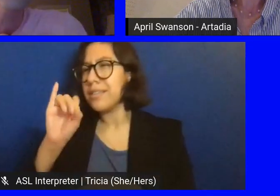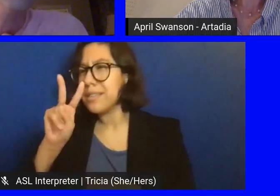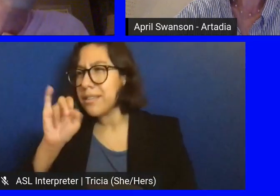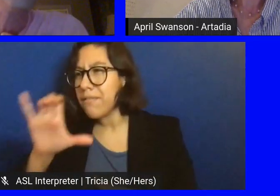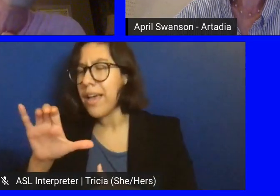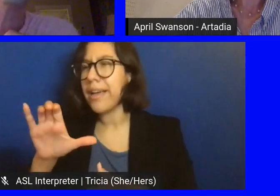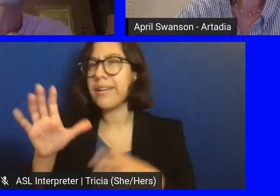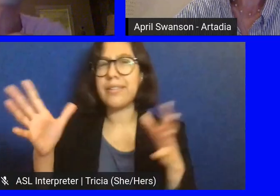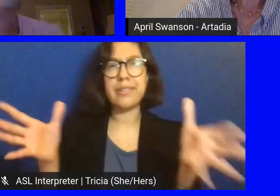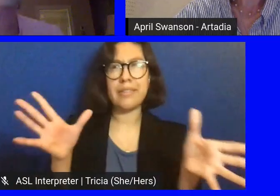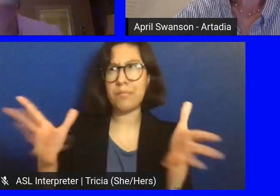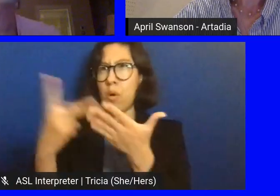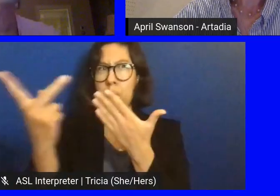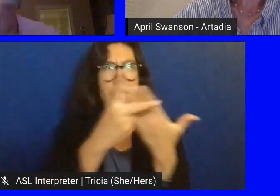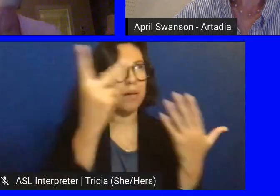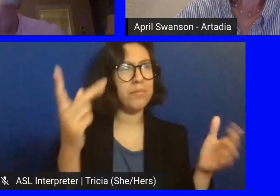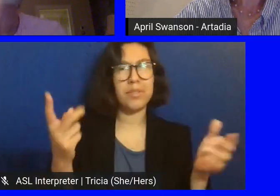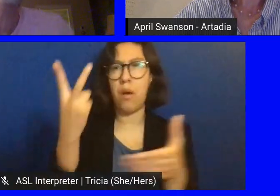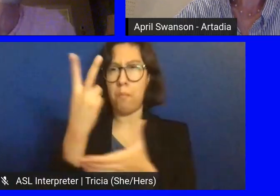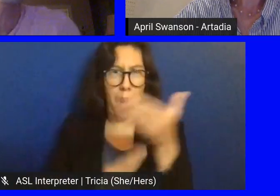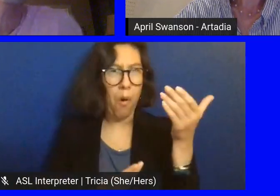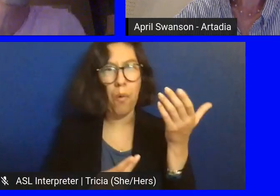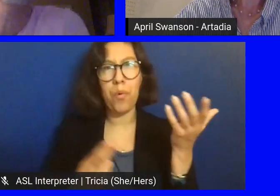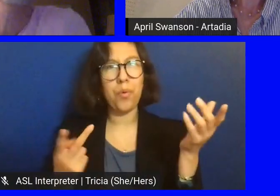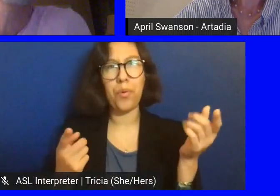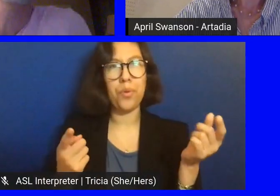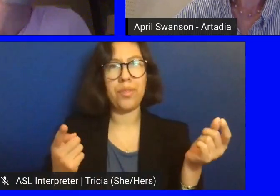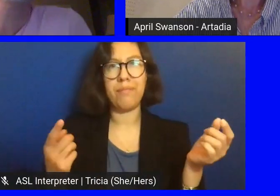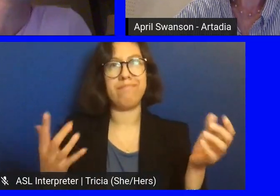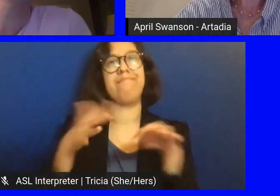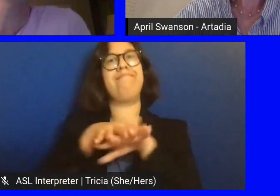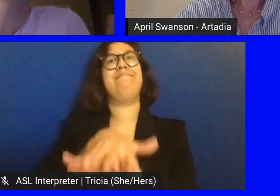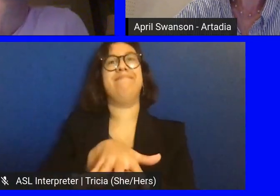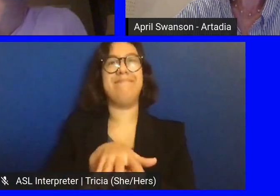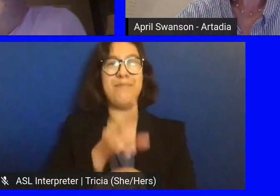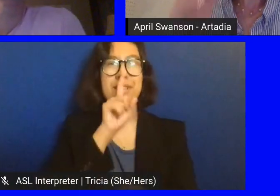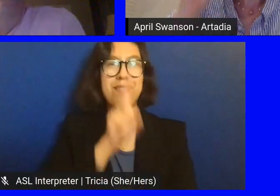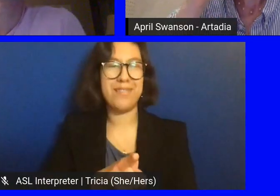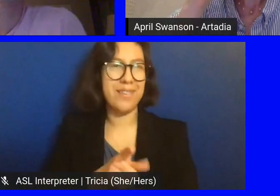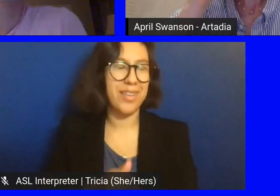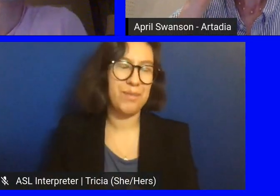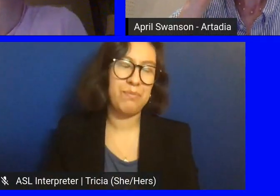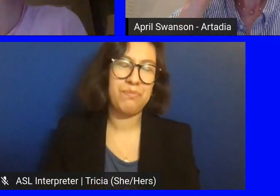because frankly, I believe arts institutions are civic institutions. Mm-hmm.